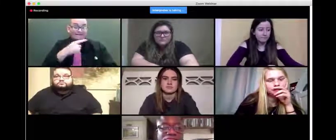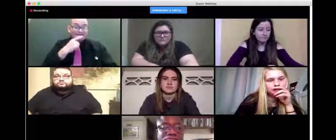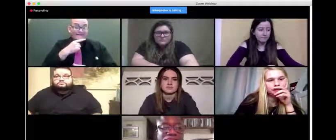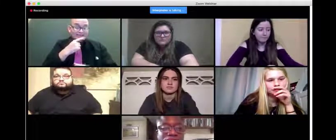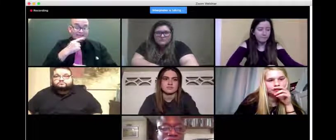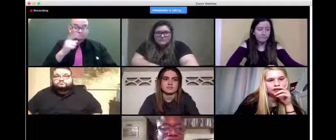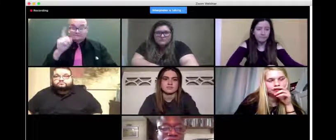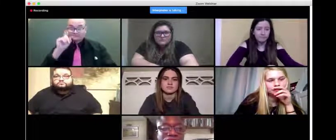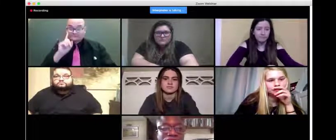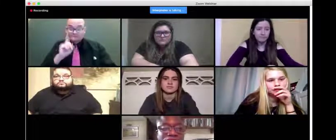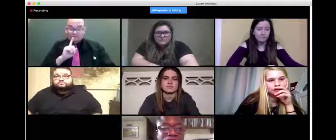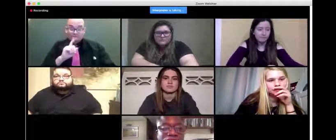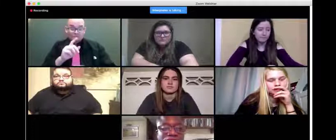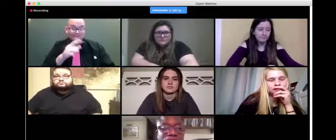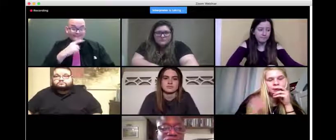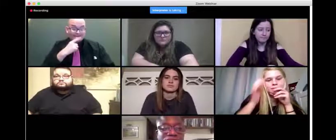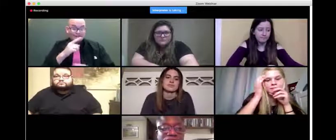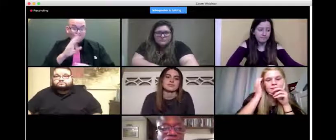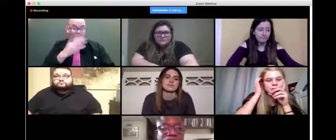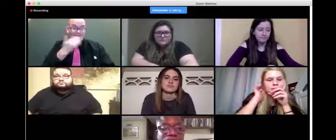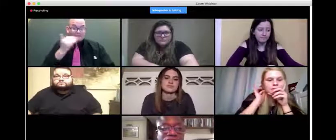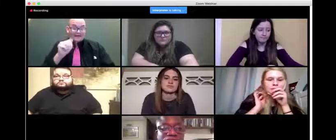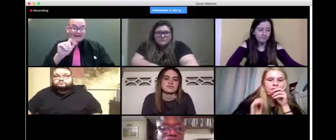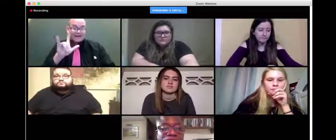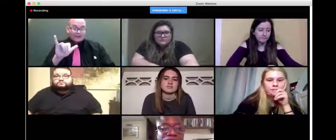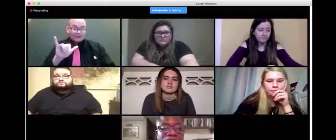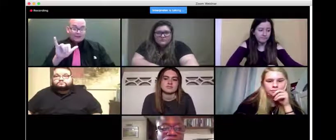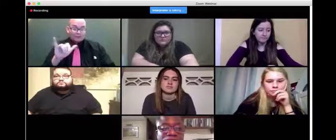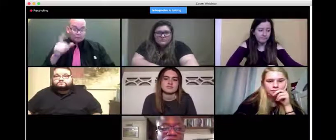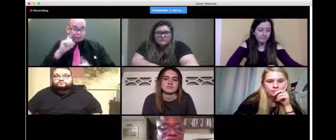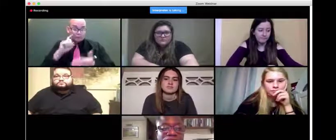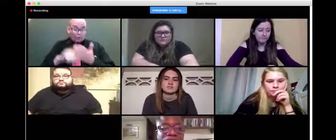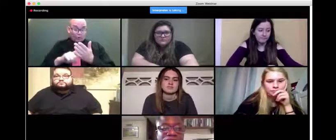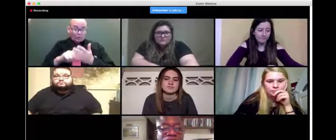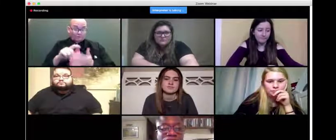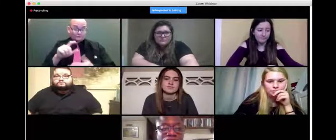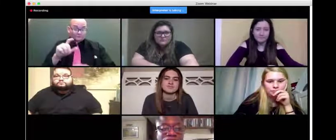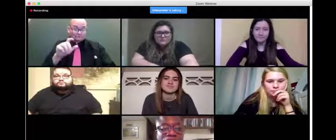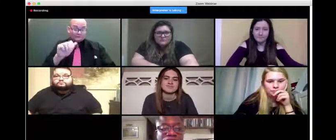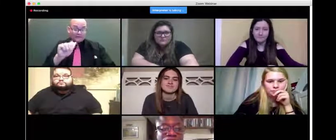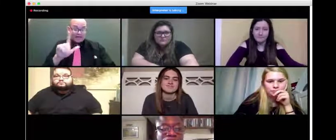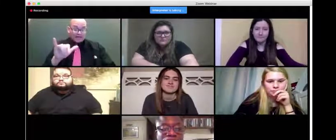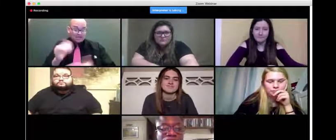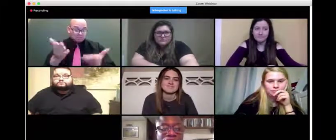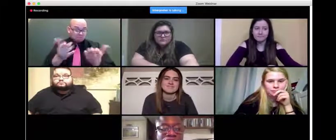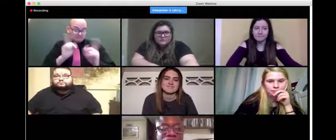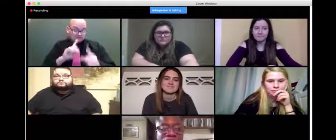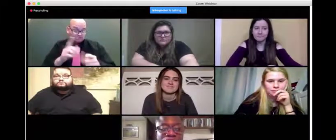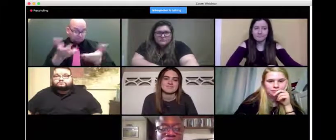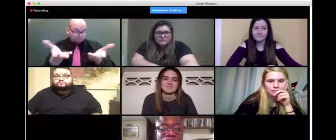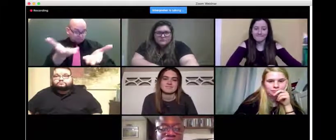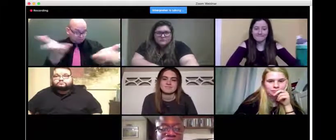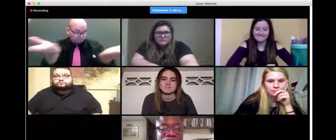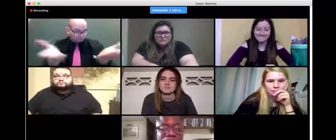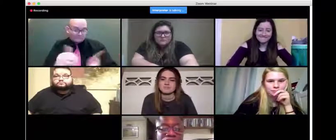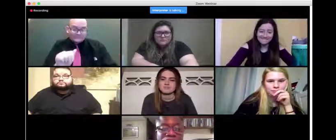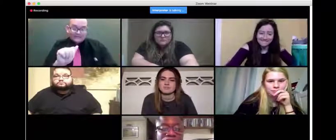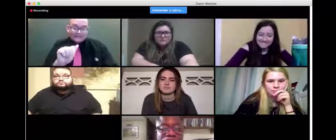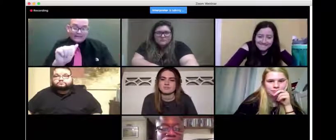people be the best ally they can for deaf people? Anybody want to field that question? Ally? How can hearing people be